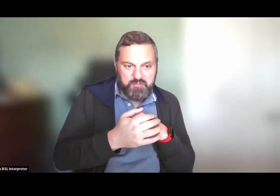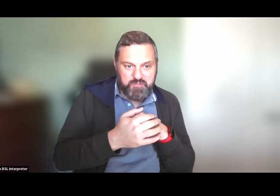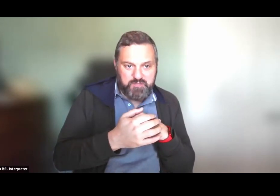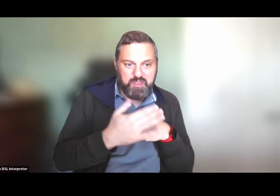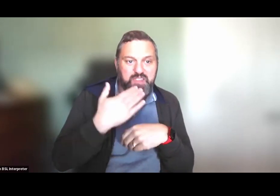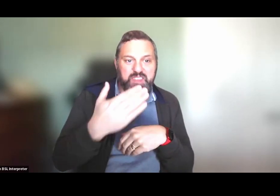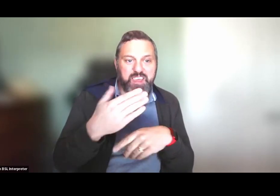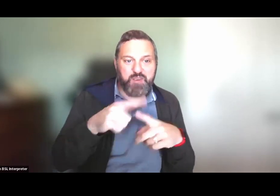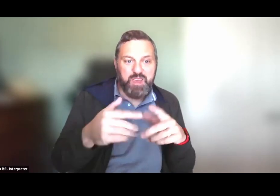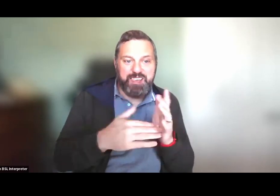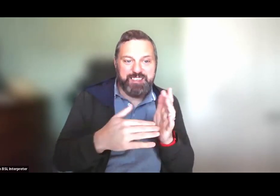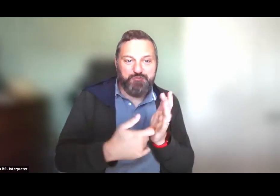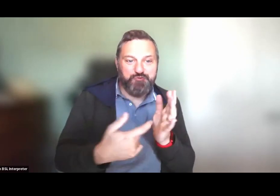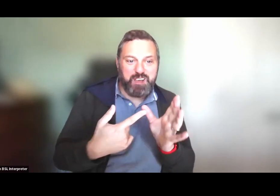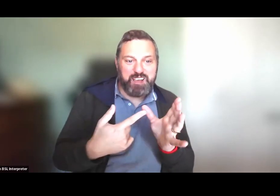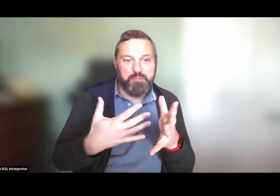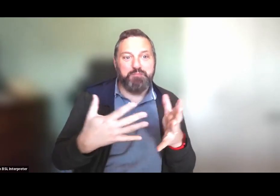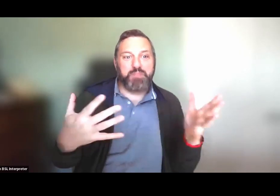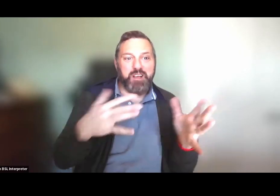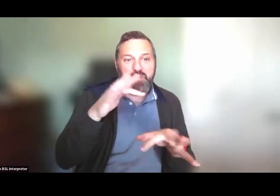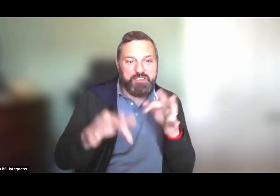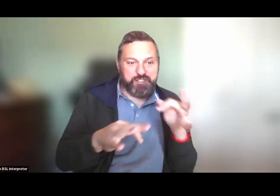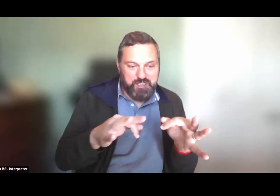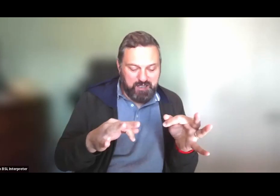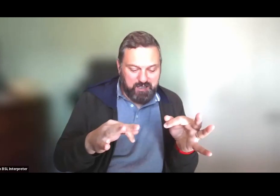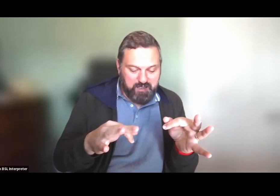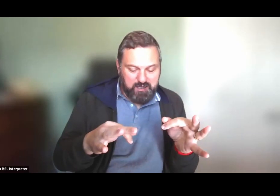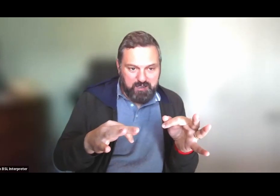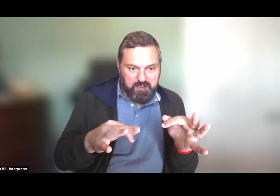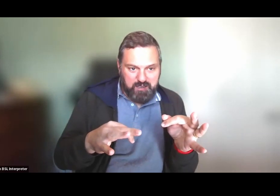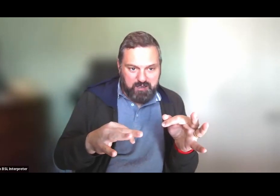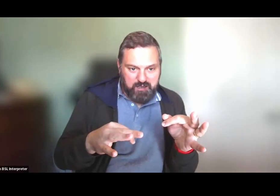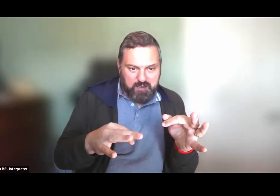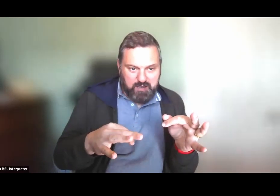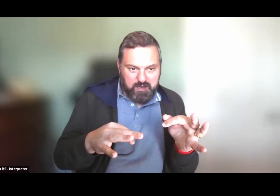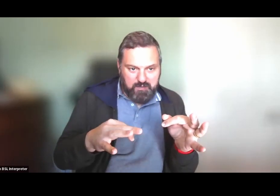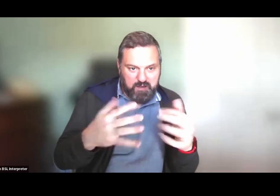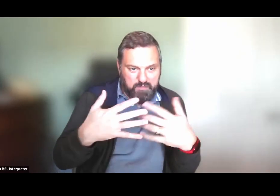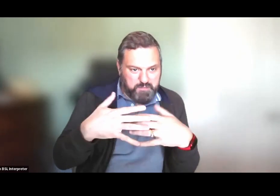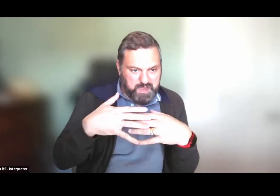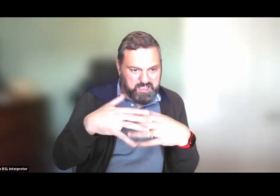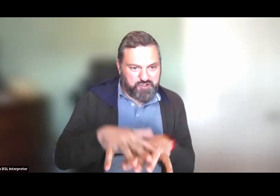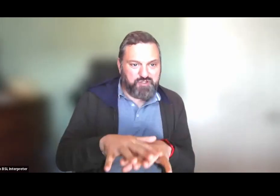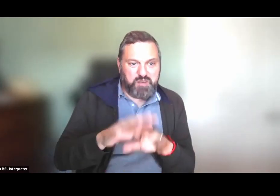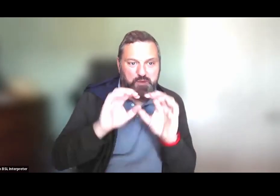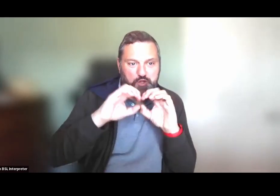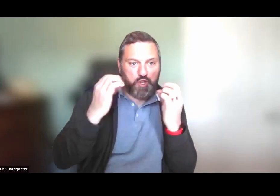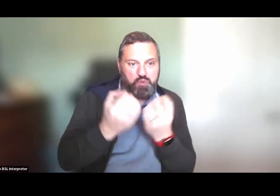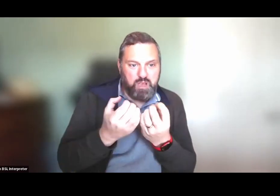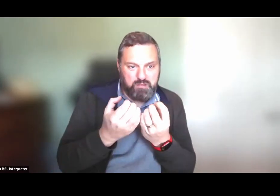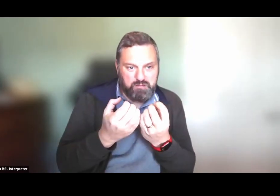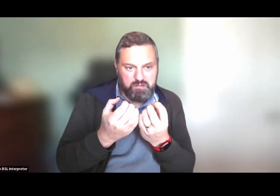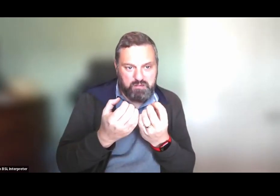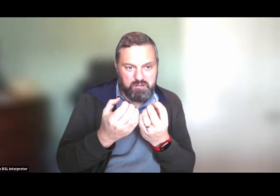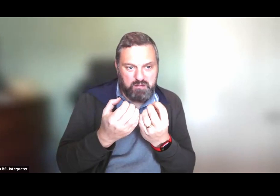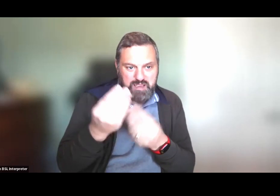thanks, Ezra. Let's start with the big questions then. I'm going to guess that you mean mainstreaming Doughnut Economics as opposed to the